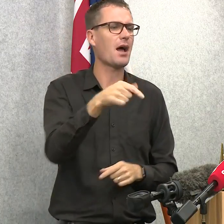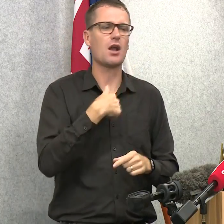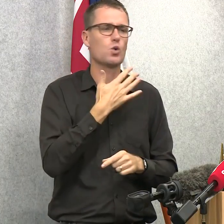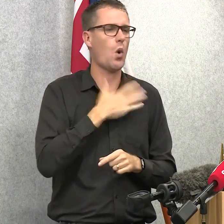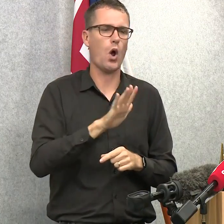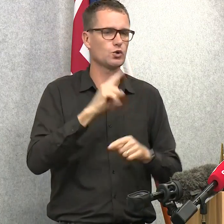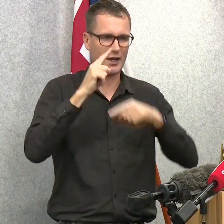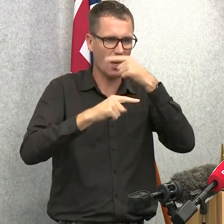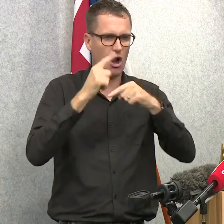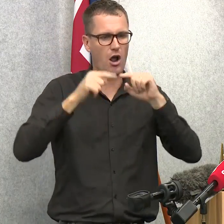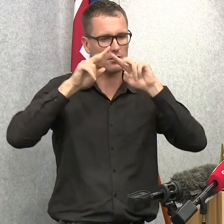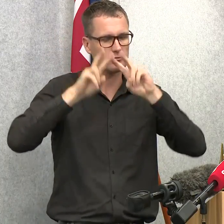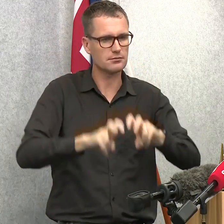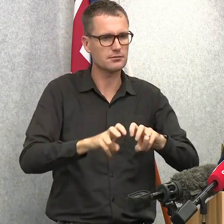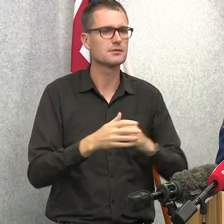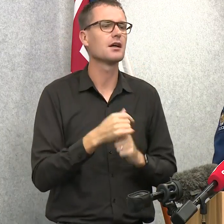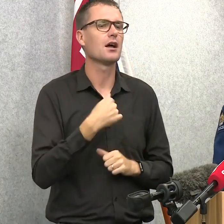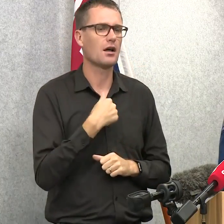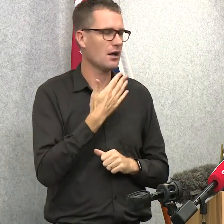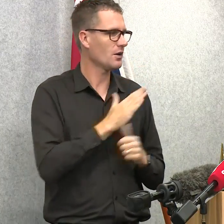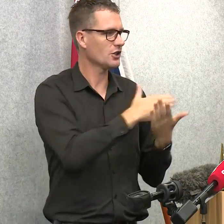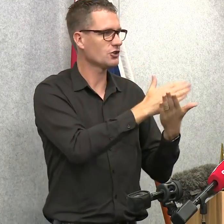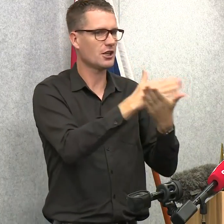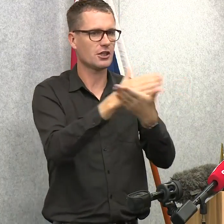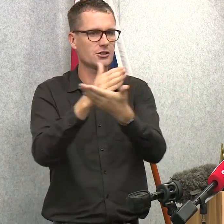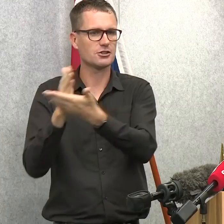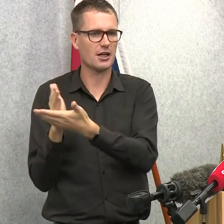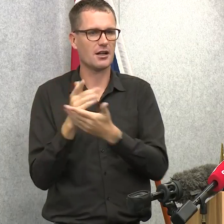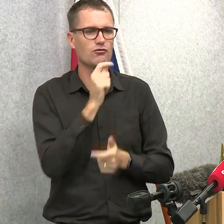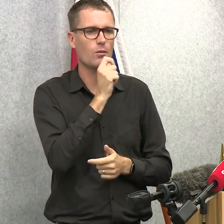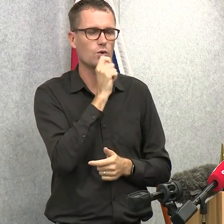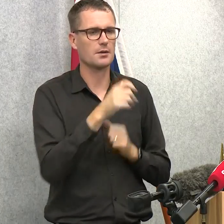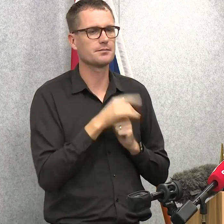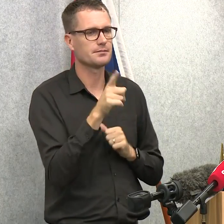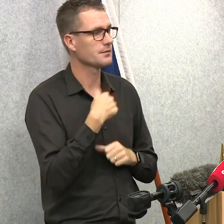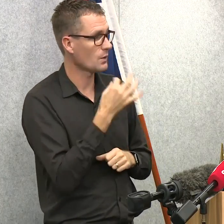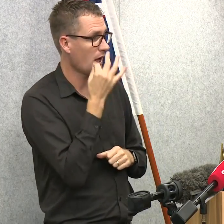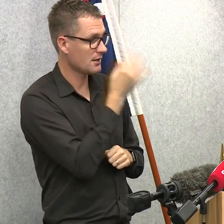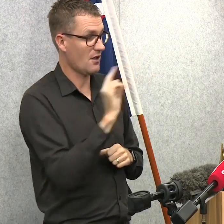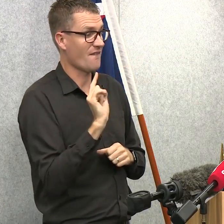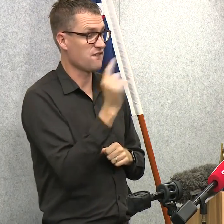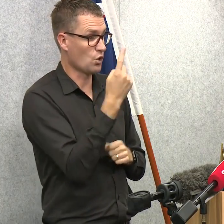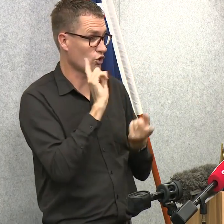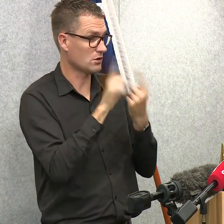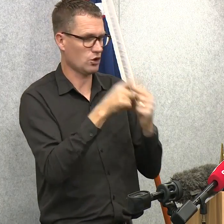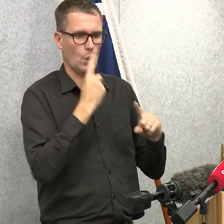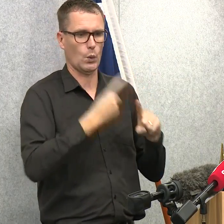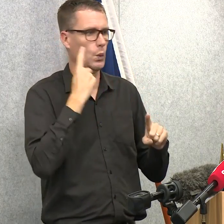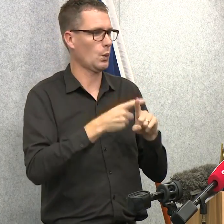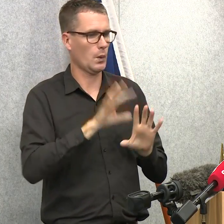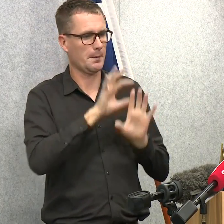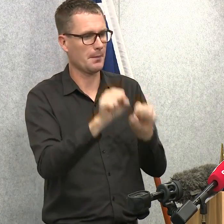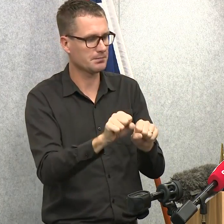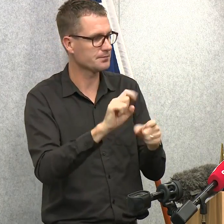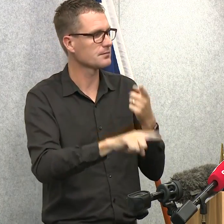into. I do want to share this around. Can you just clarify about the response after the initial response, which was very fast? There